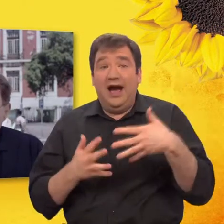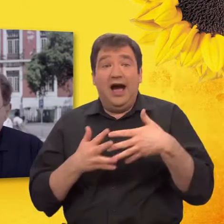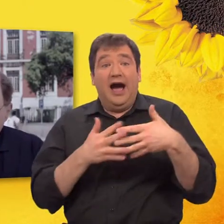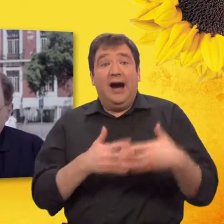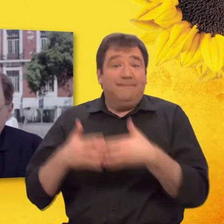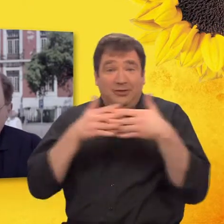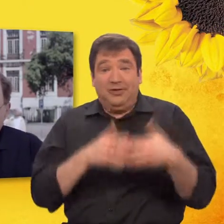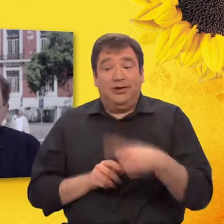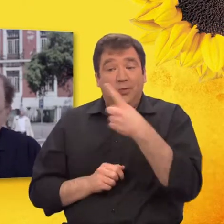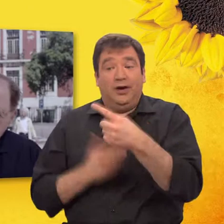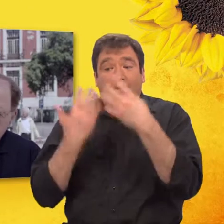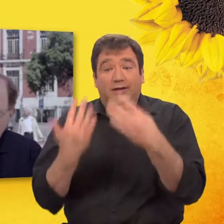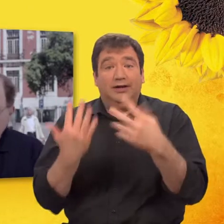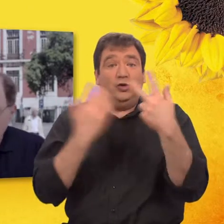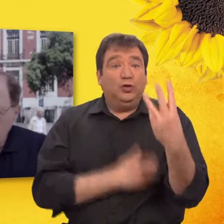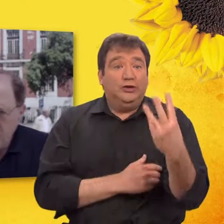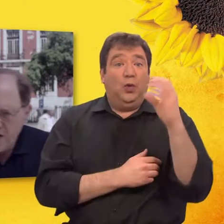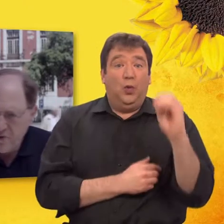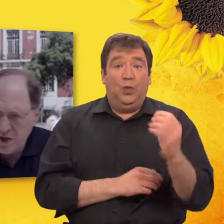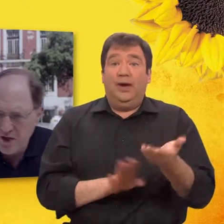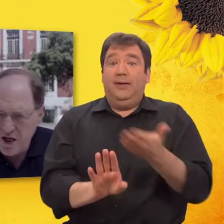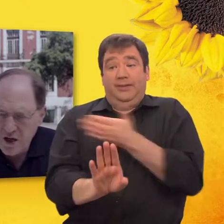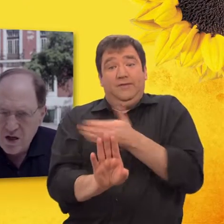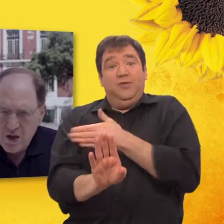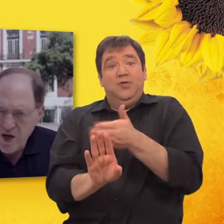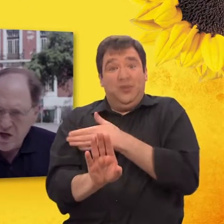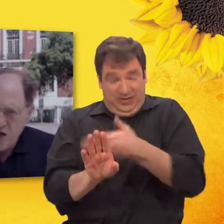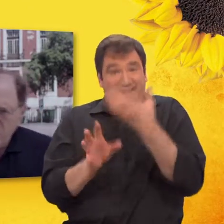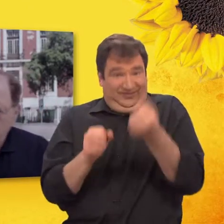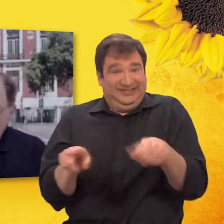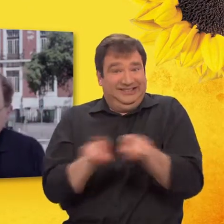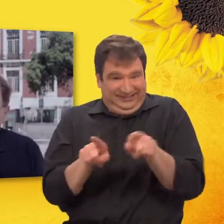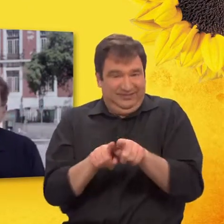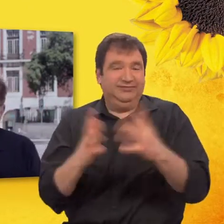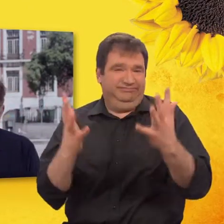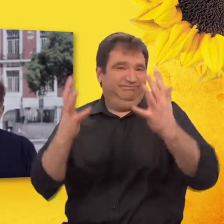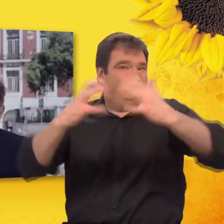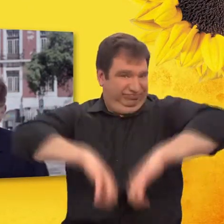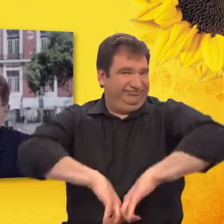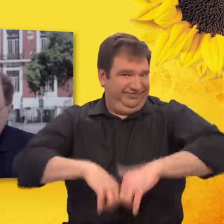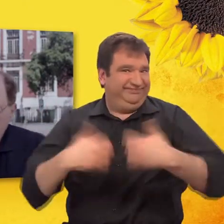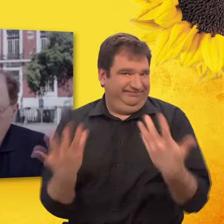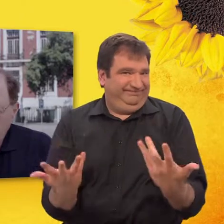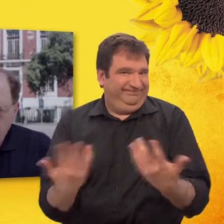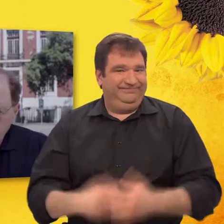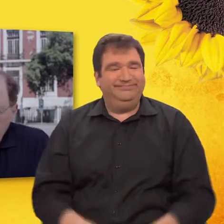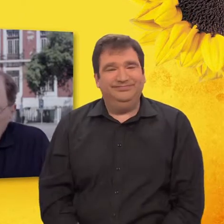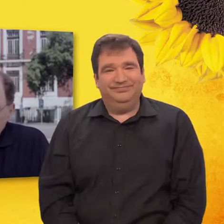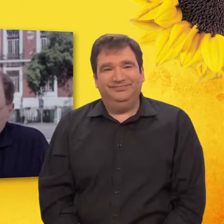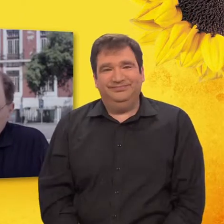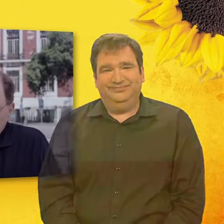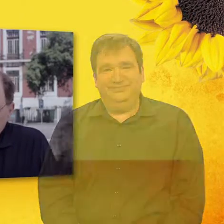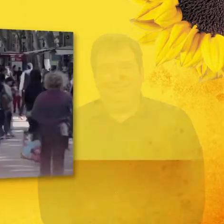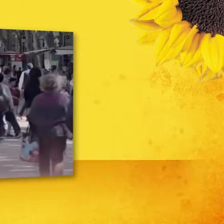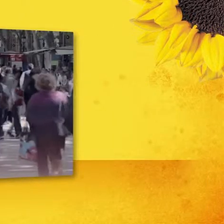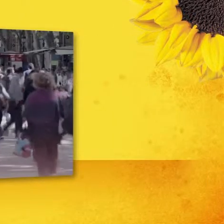economic architecture. It was also roughly what the United States had before 1930, and it